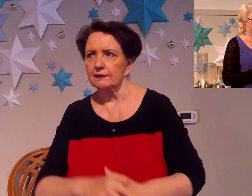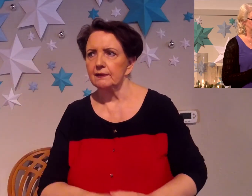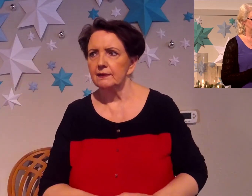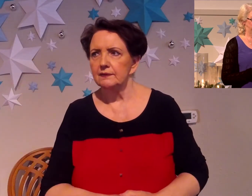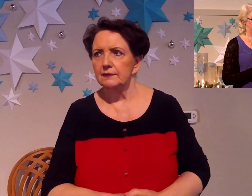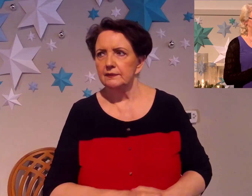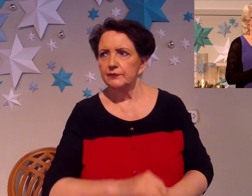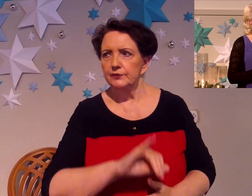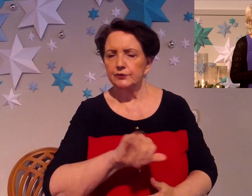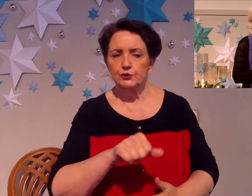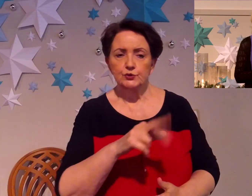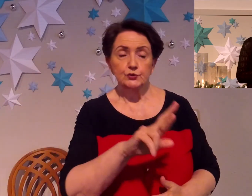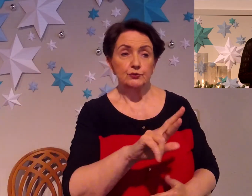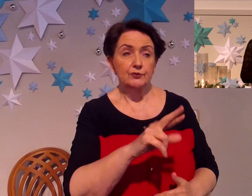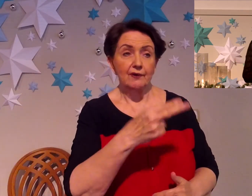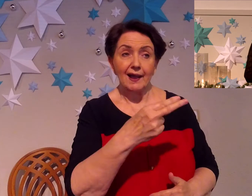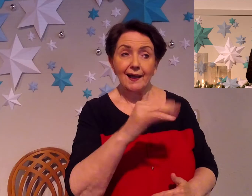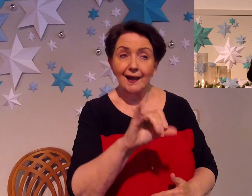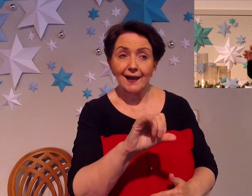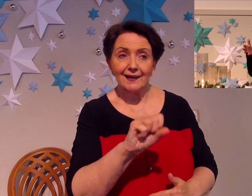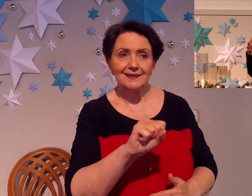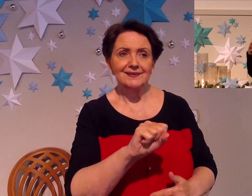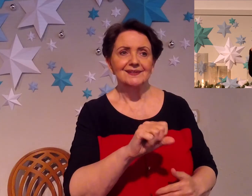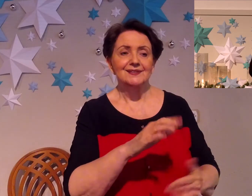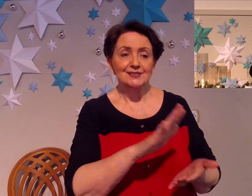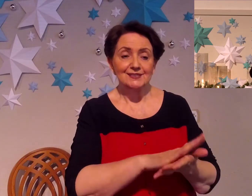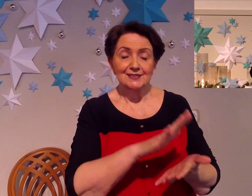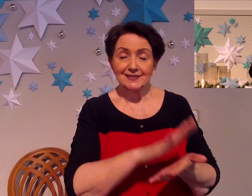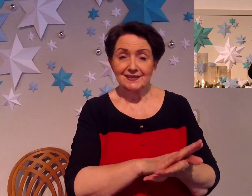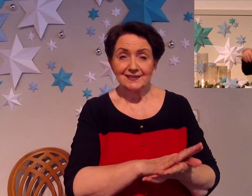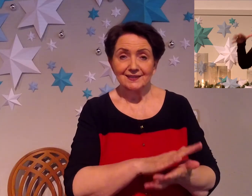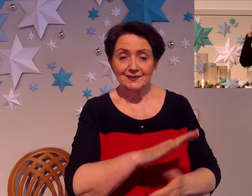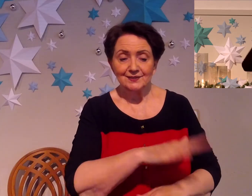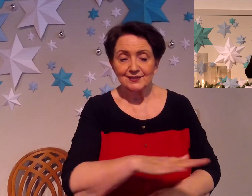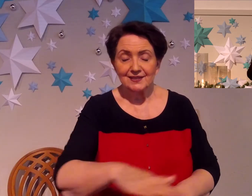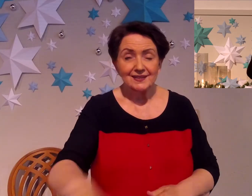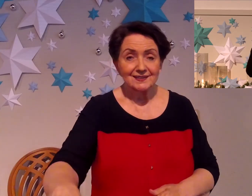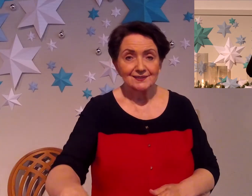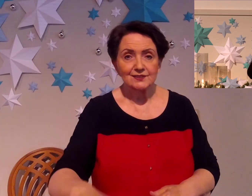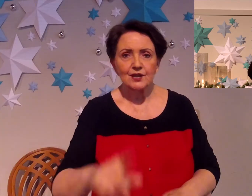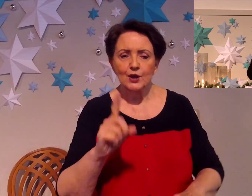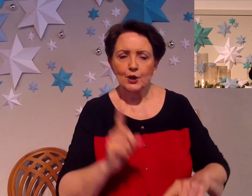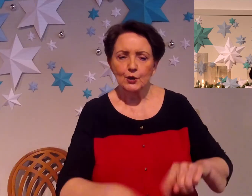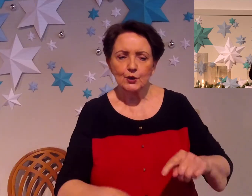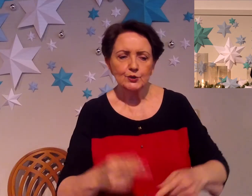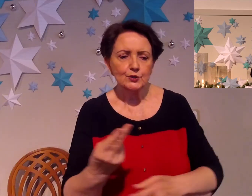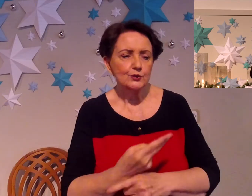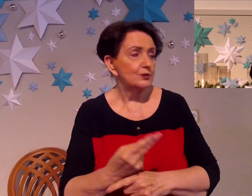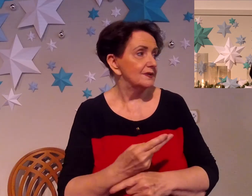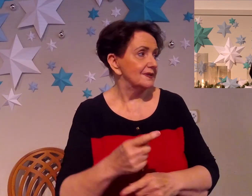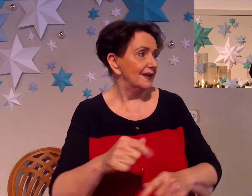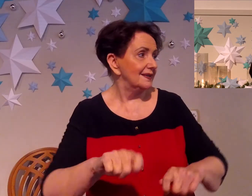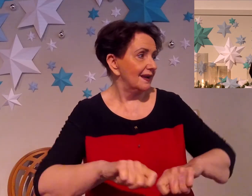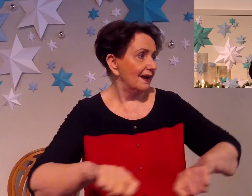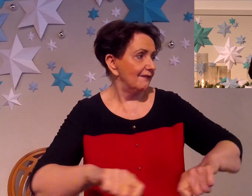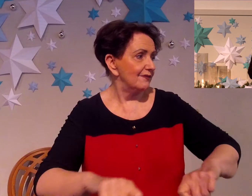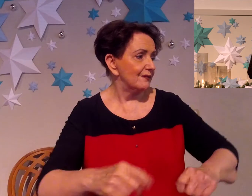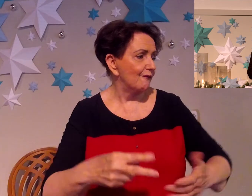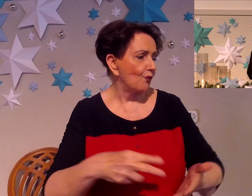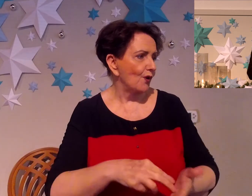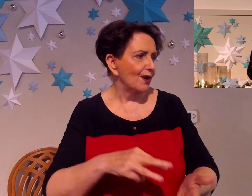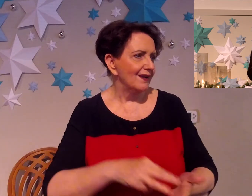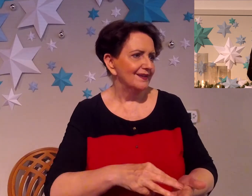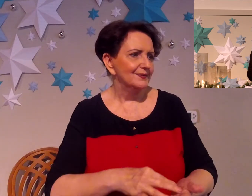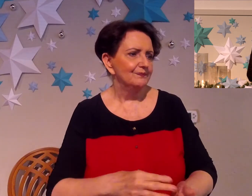fork. Mm-hmm. So they wanted to be at our table. And